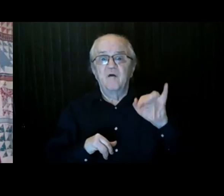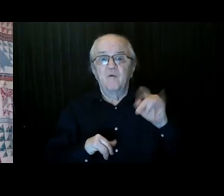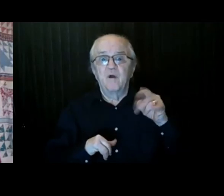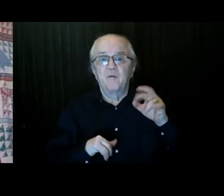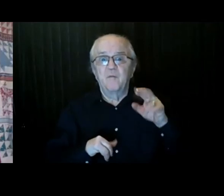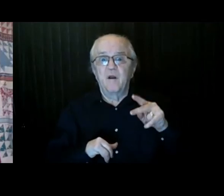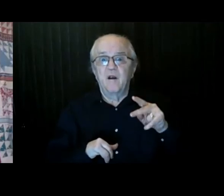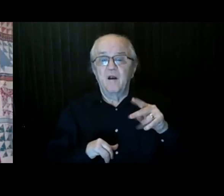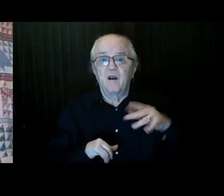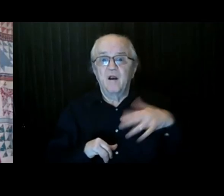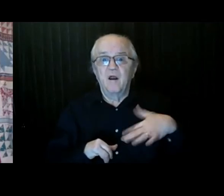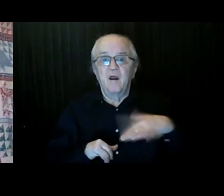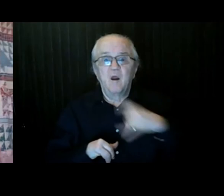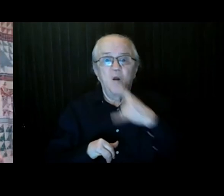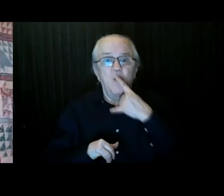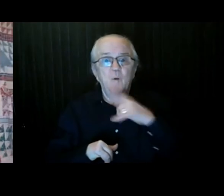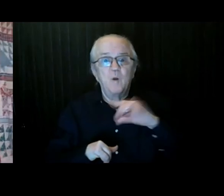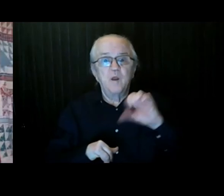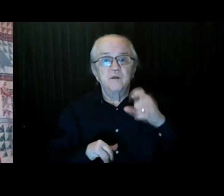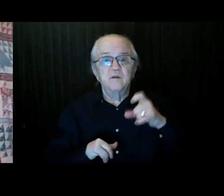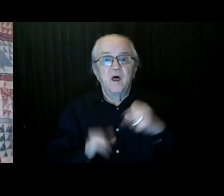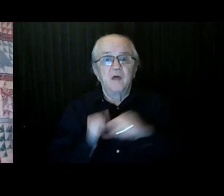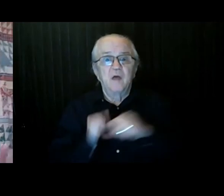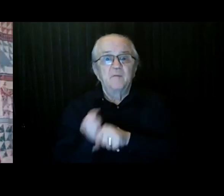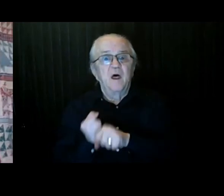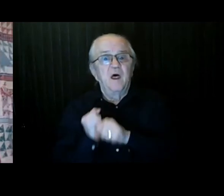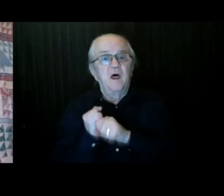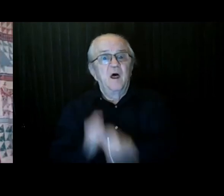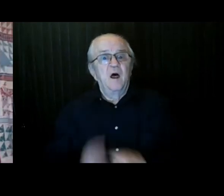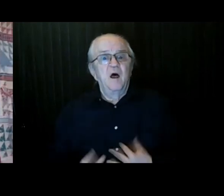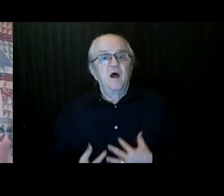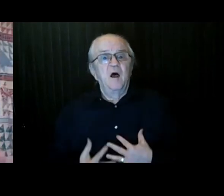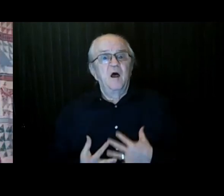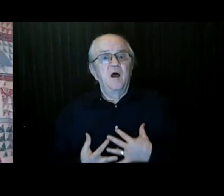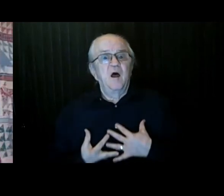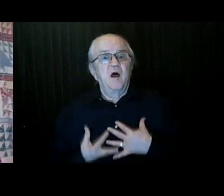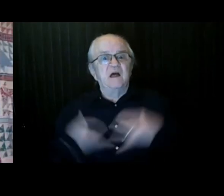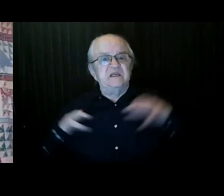Sox. I was overwhelmed. There were so many people